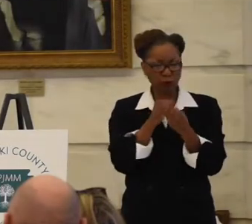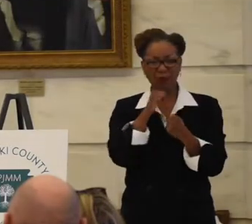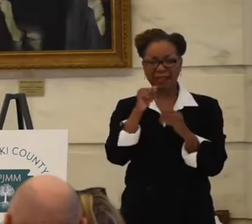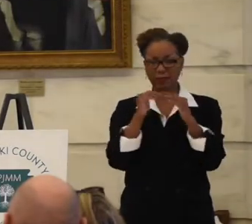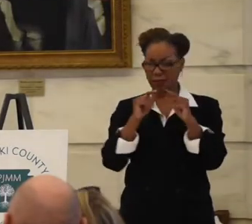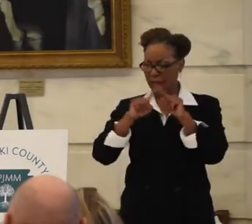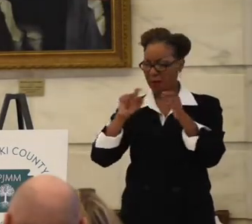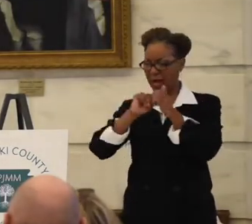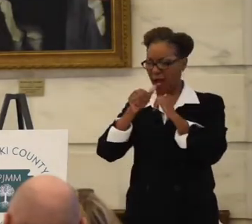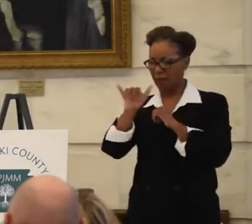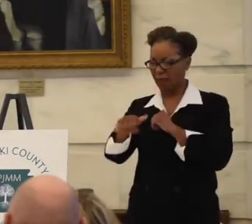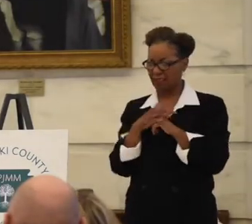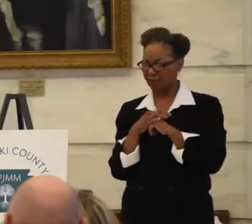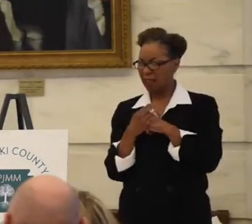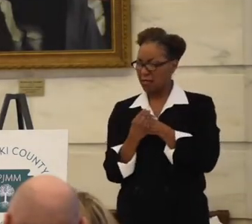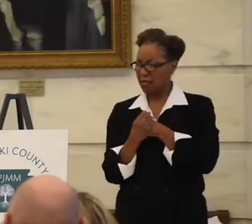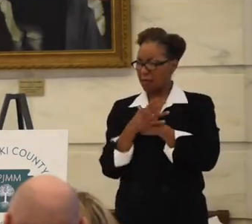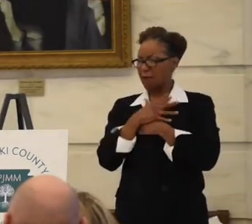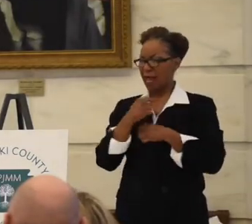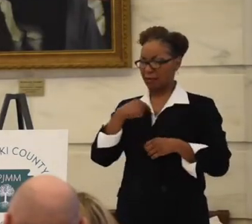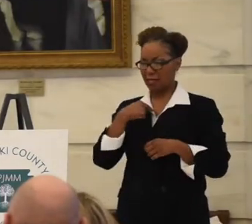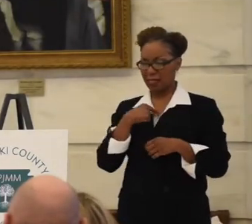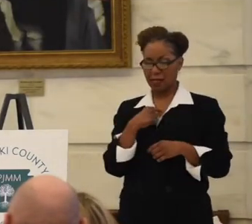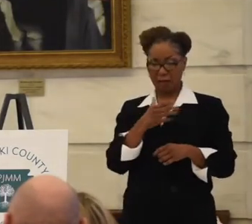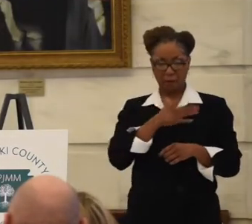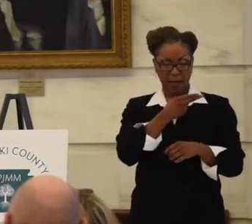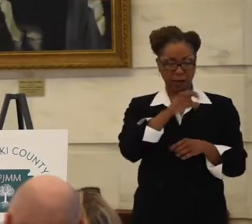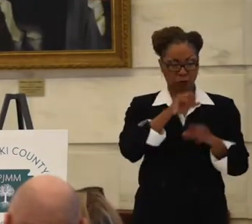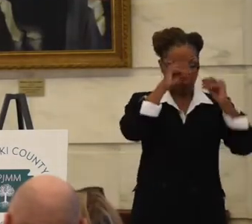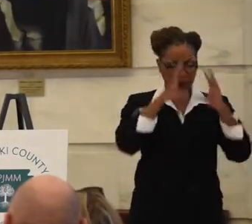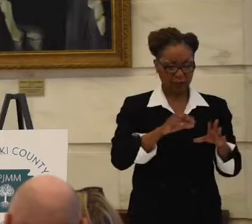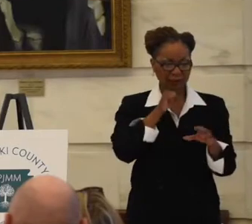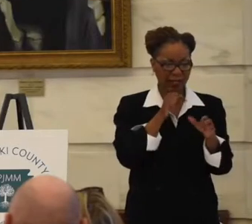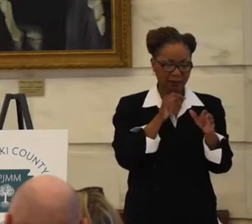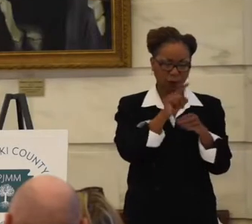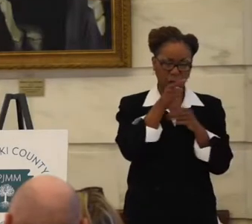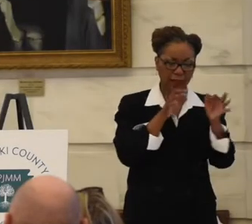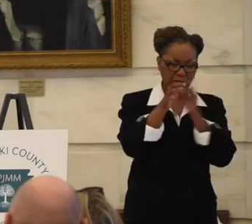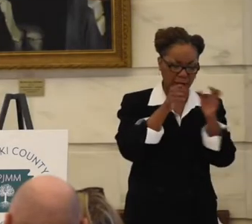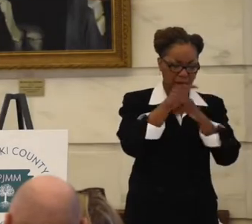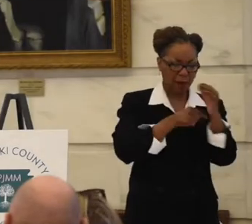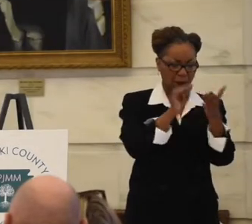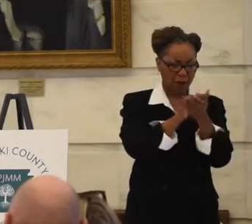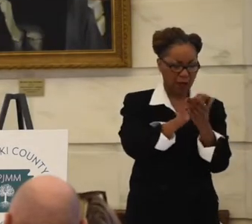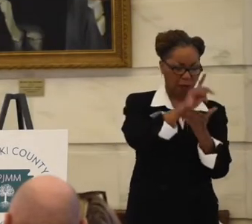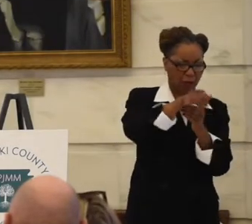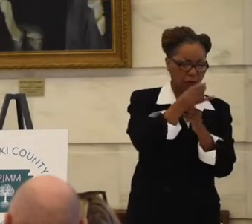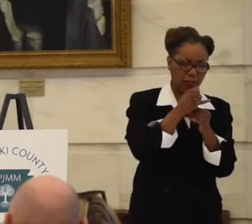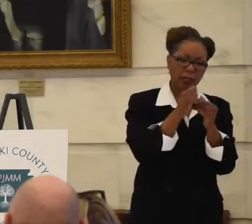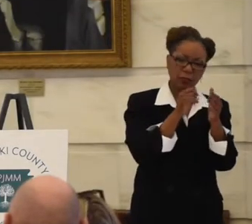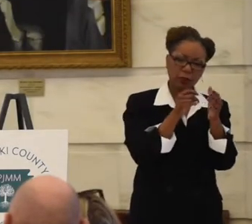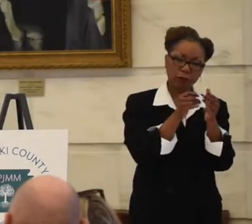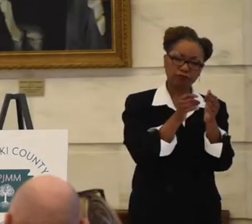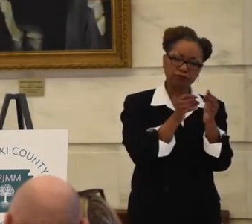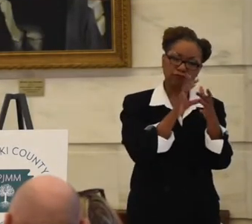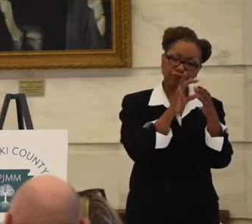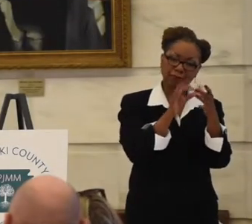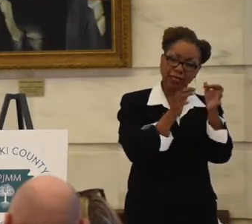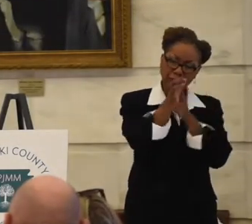me? Mr. Queen wasn't just telling me about this project to share what he was involved